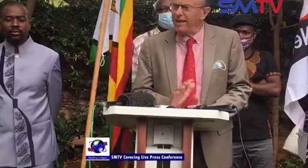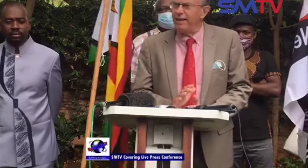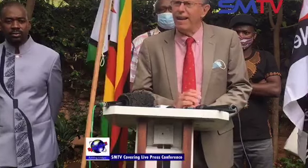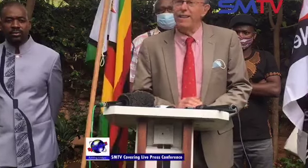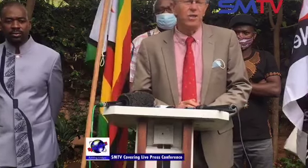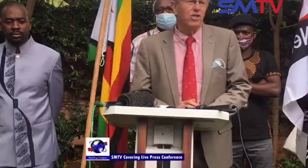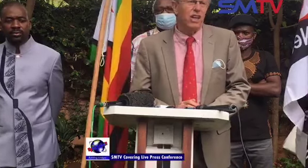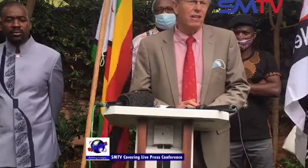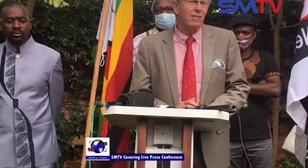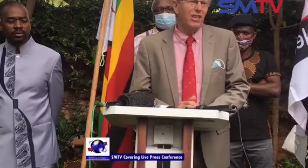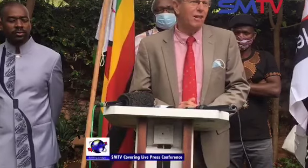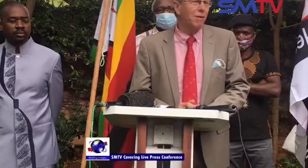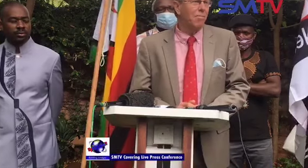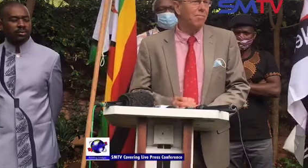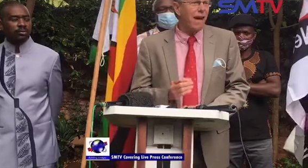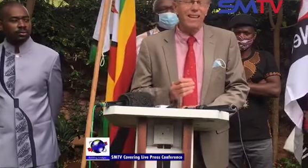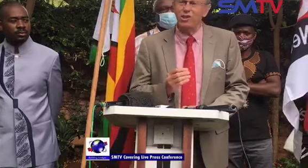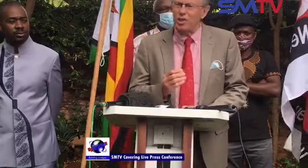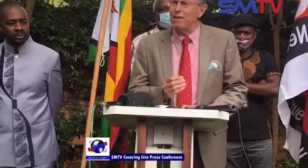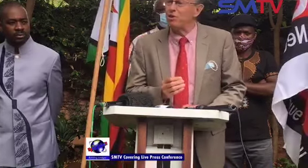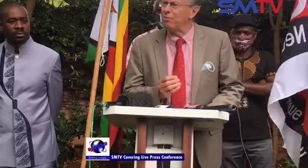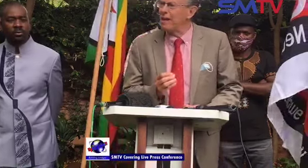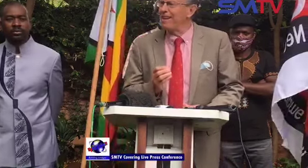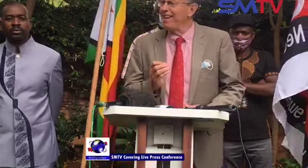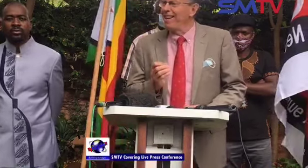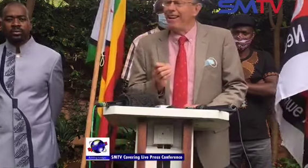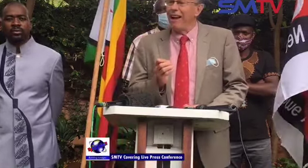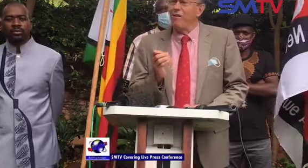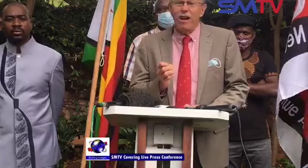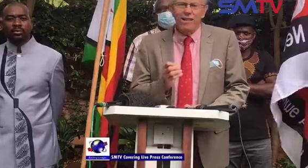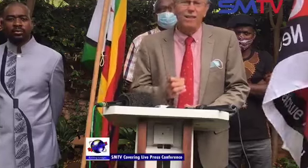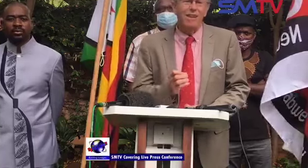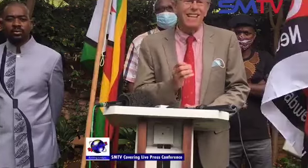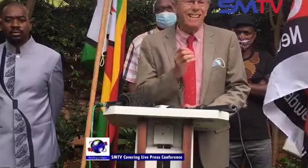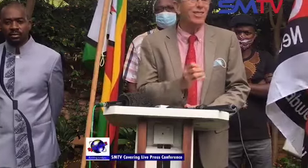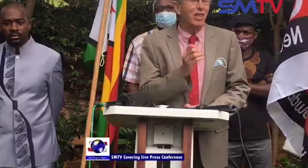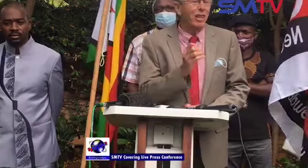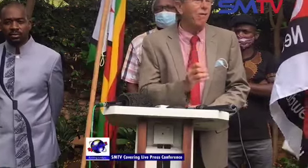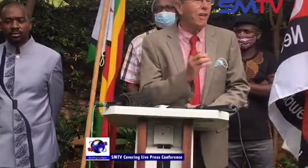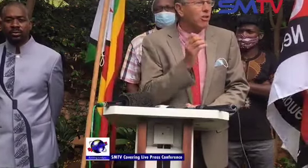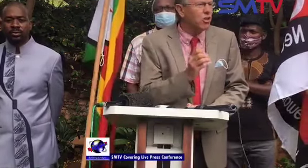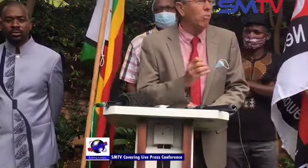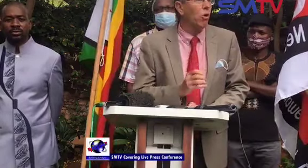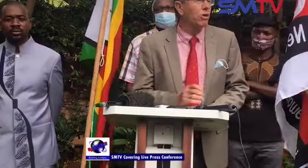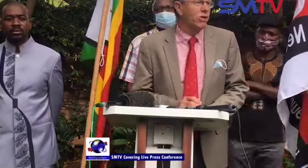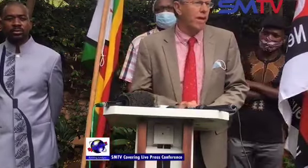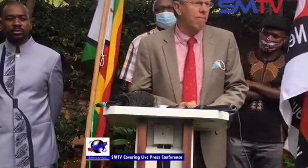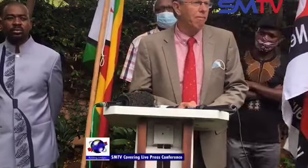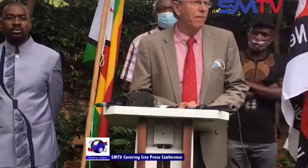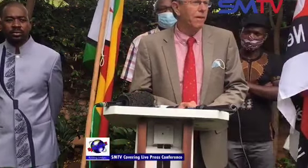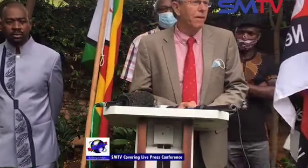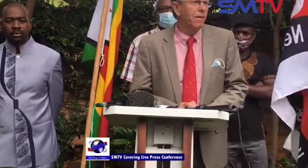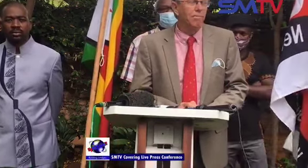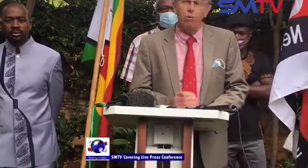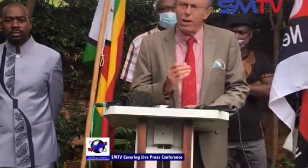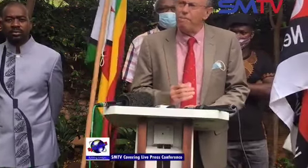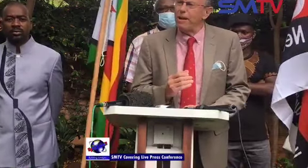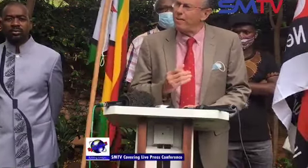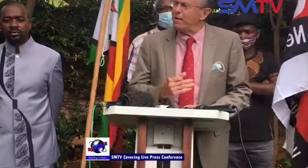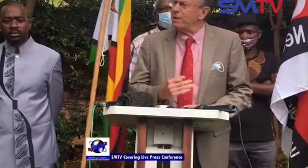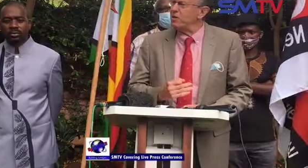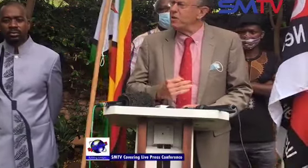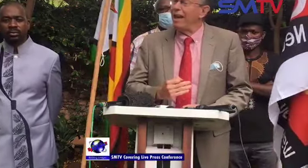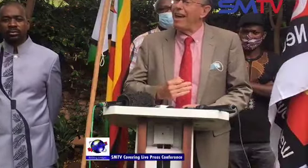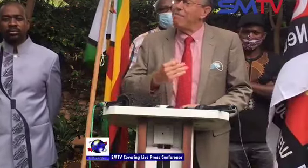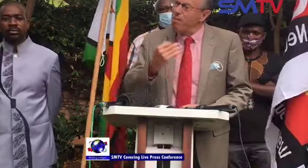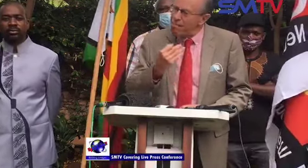today, ladies and gentlemen, may seem to be a relatively insignificant small step, but we believe